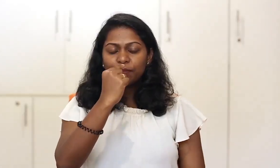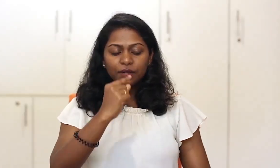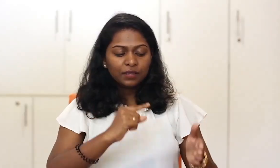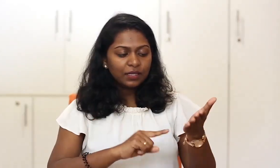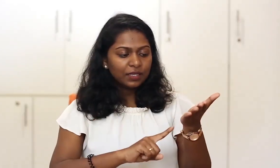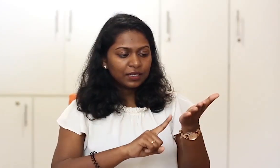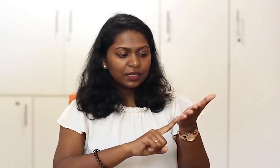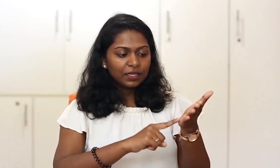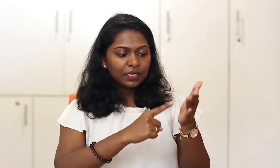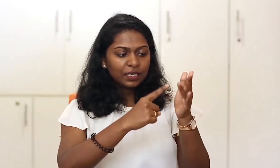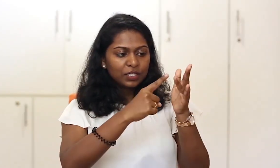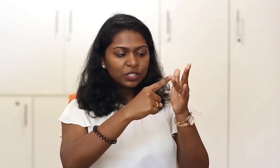able to